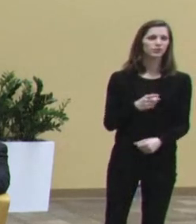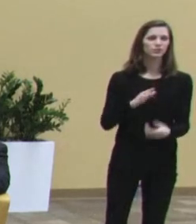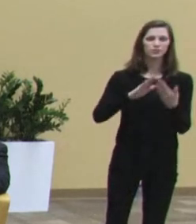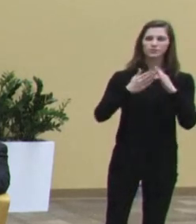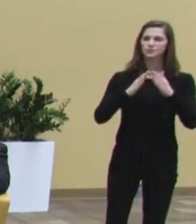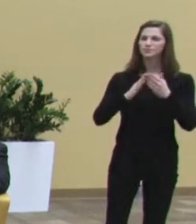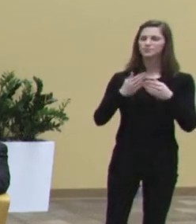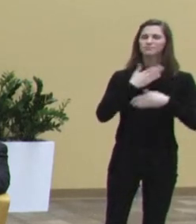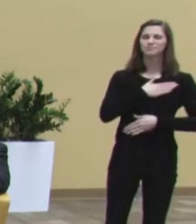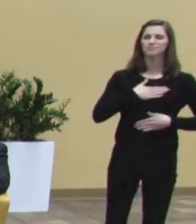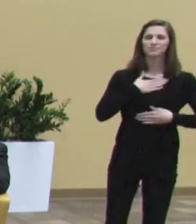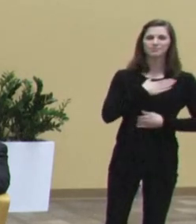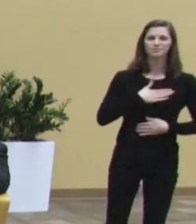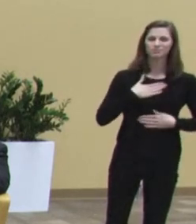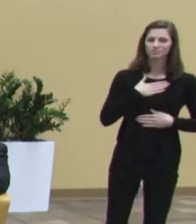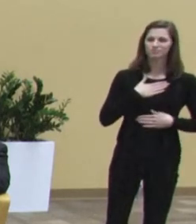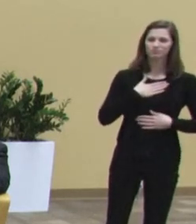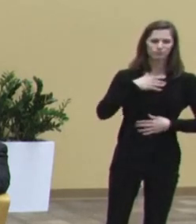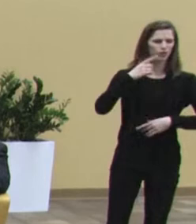really a very diverse